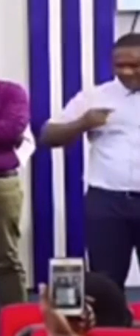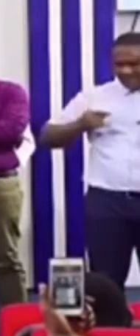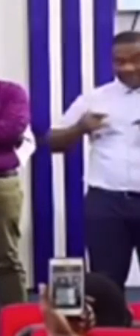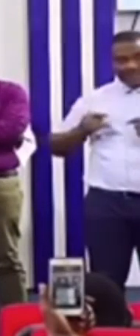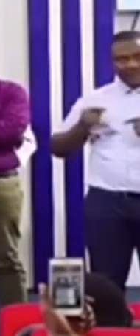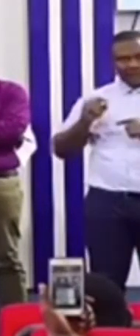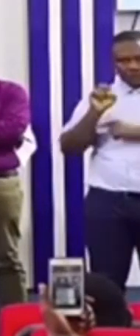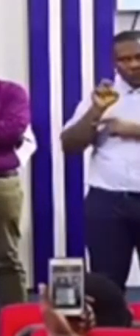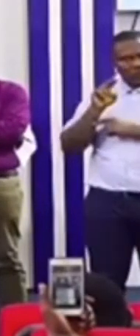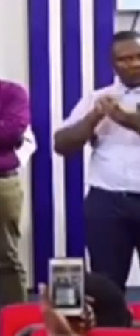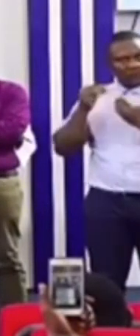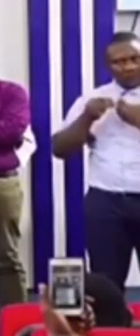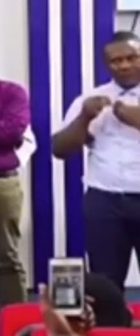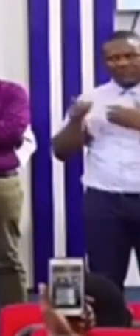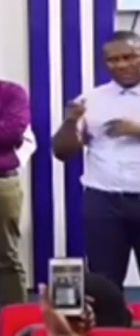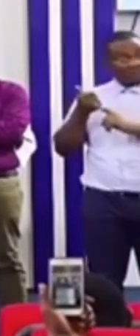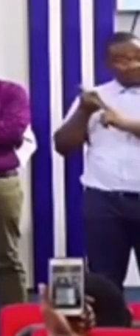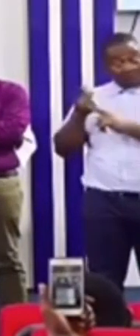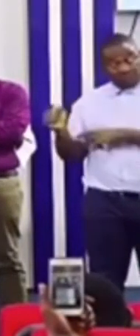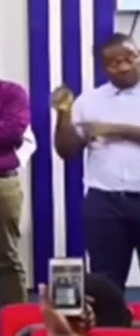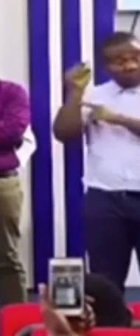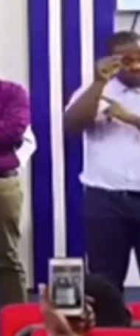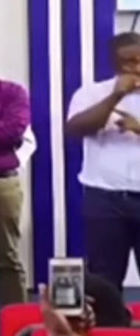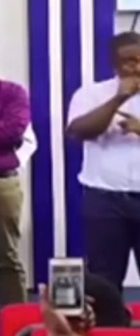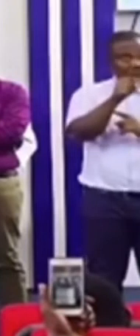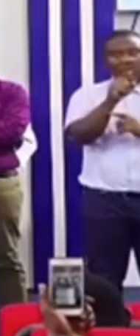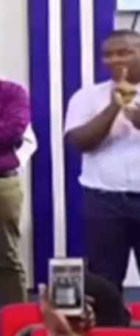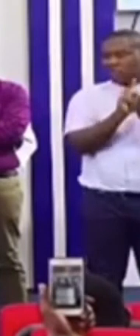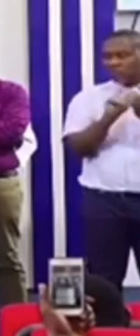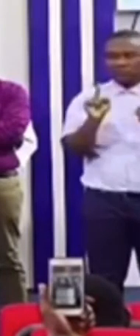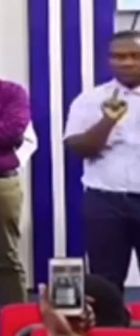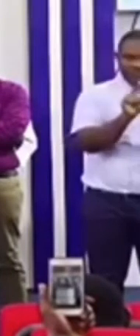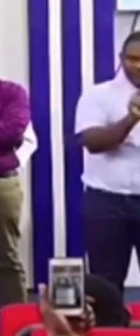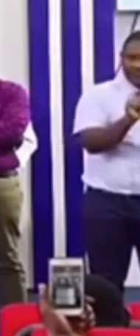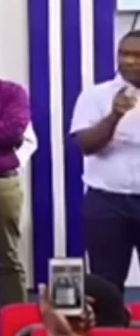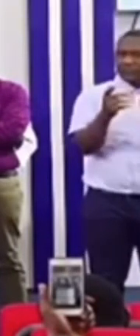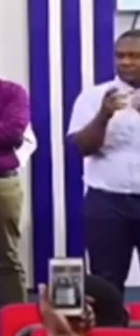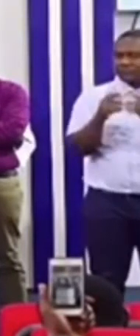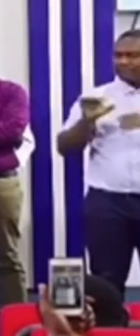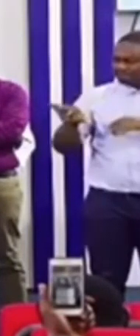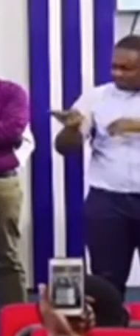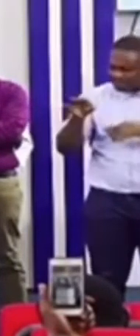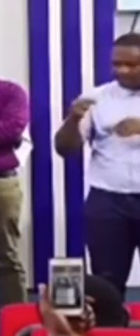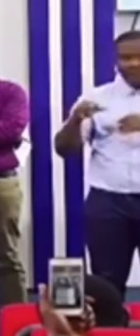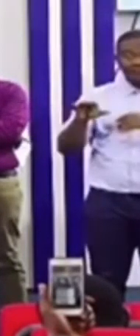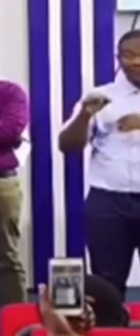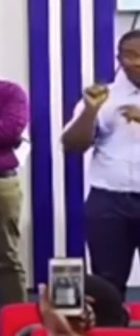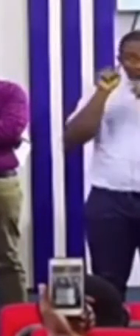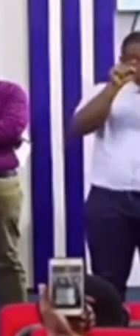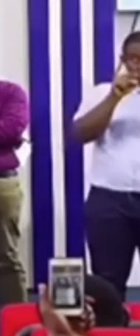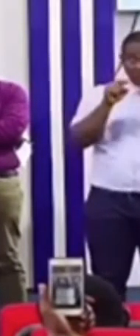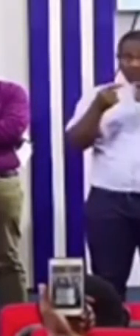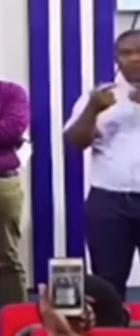March and reported to a doctor on the same day. Sample was taken, sent to a